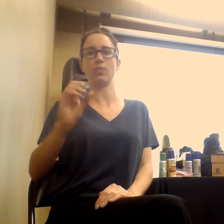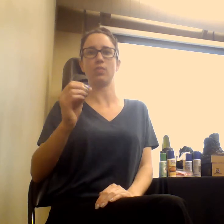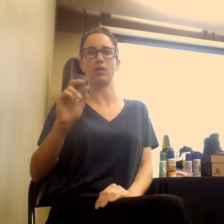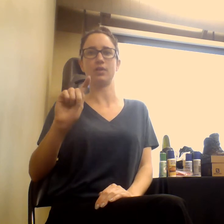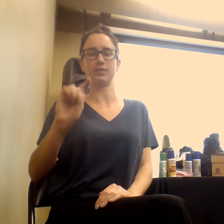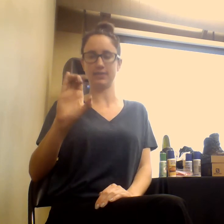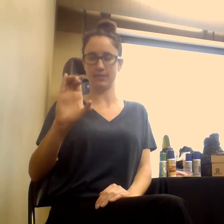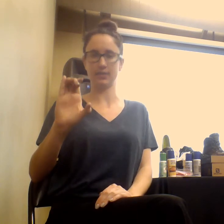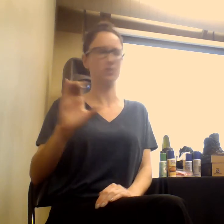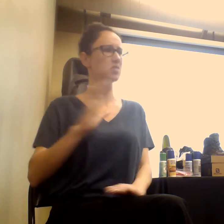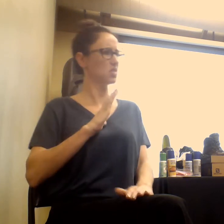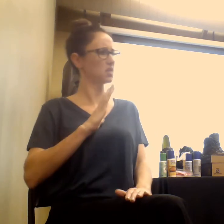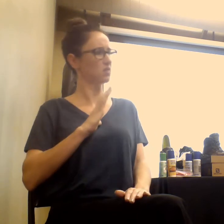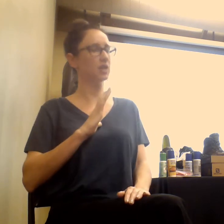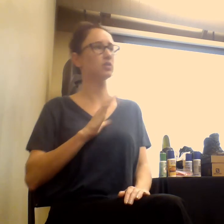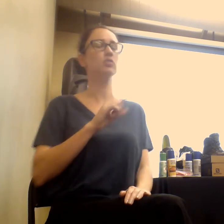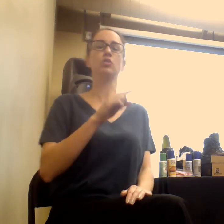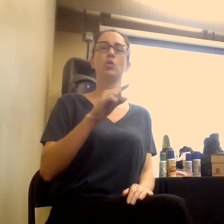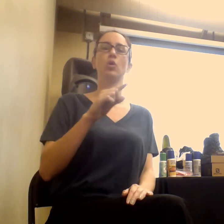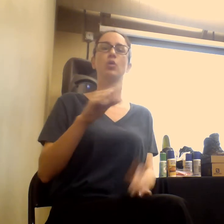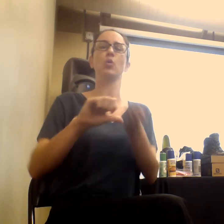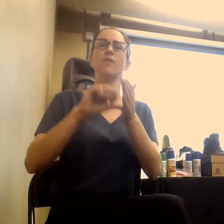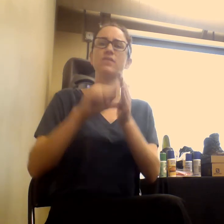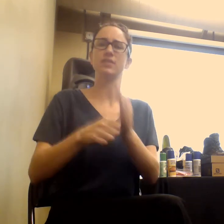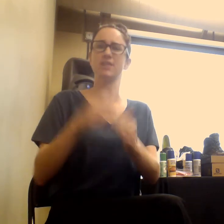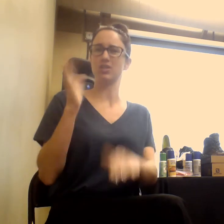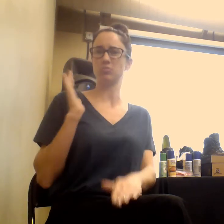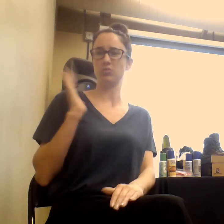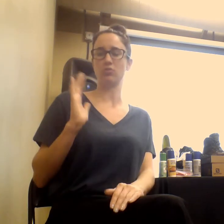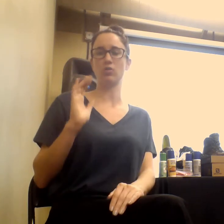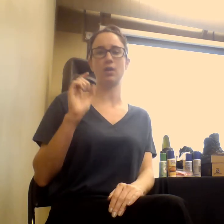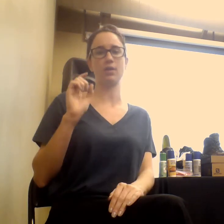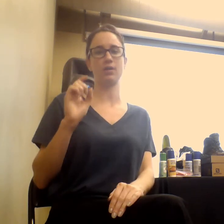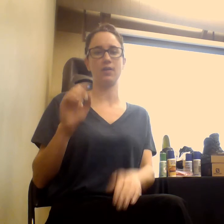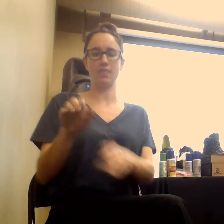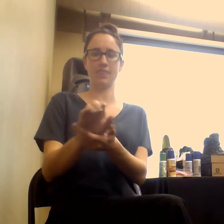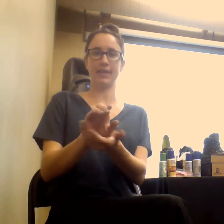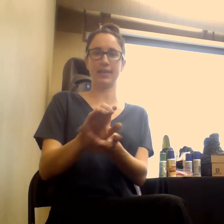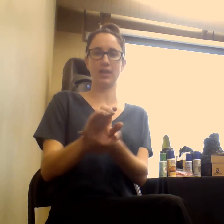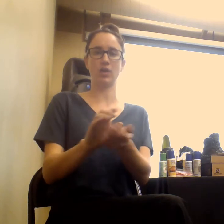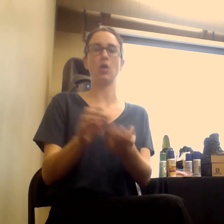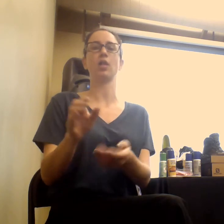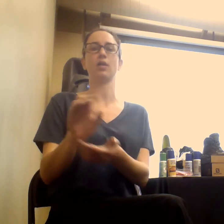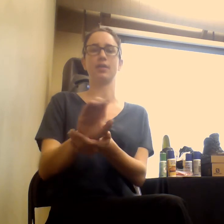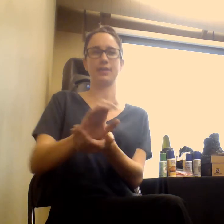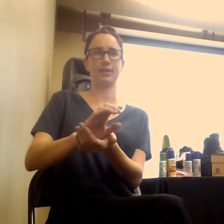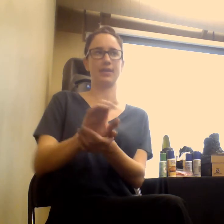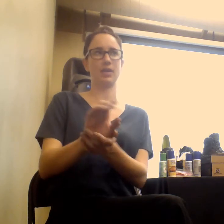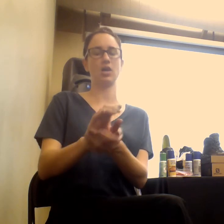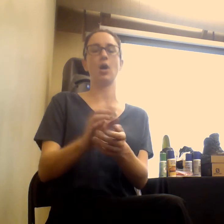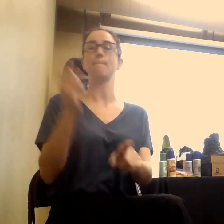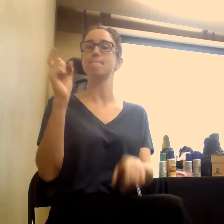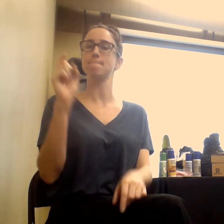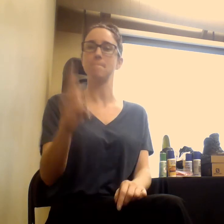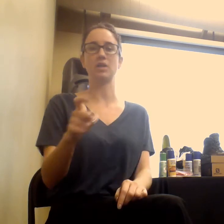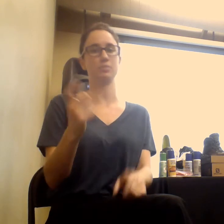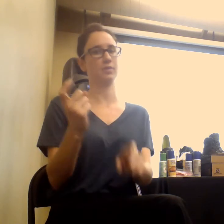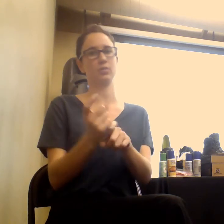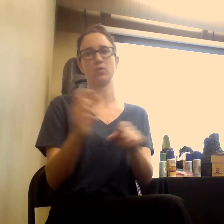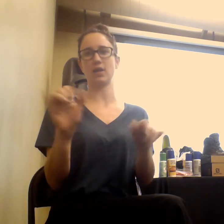heel has to be the right size. Now, I'm feeling this right here. Can you guys see all that material? This is telling me that